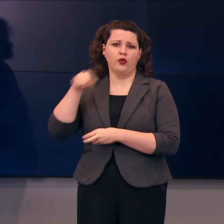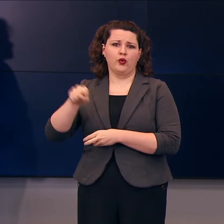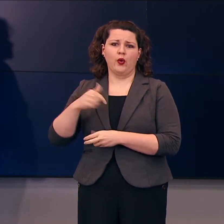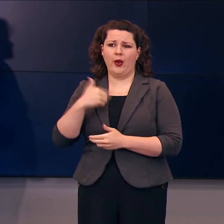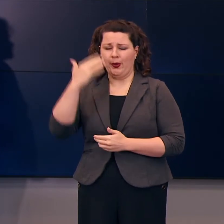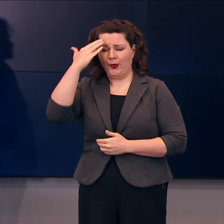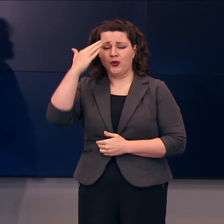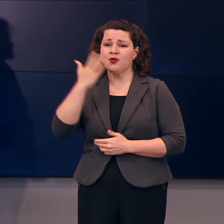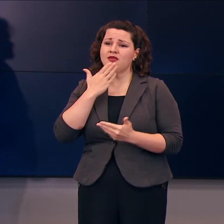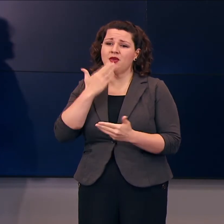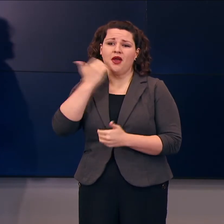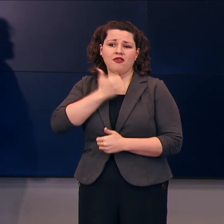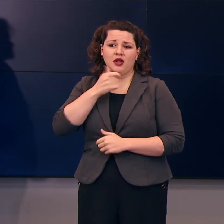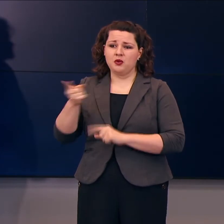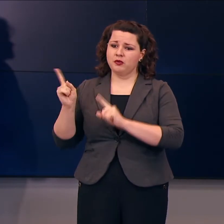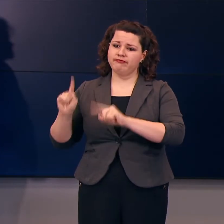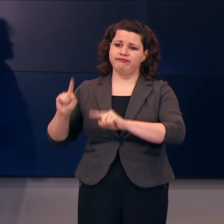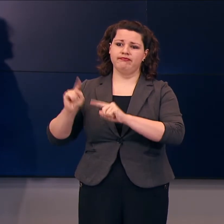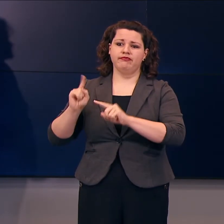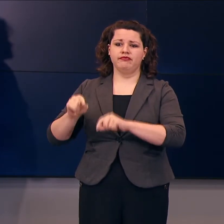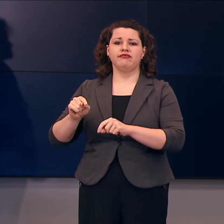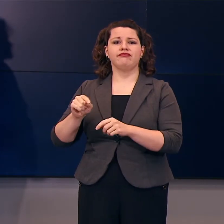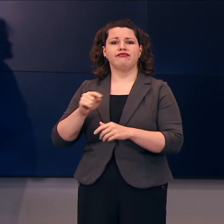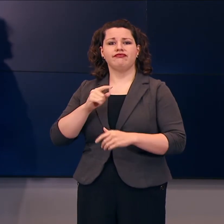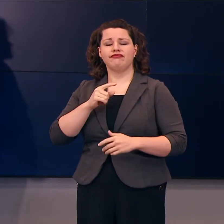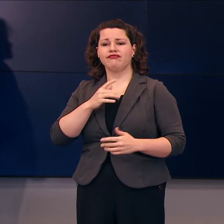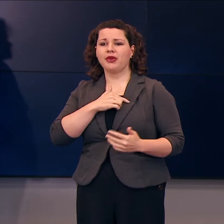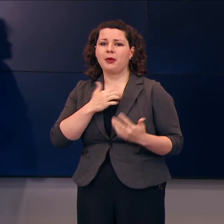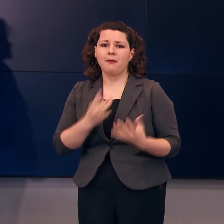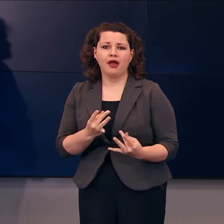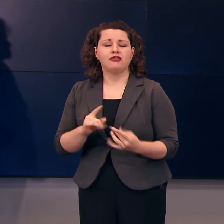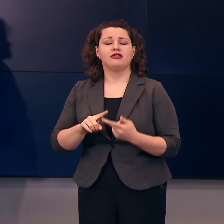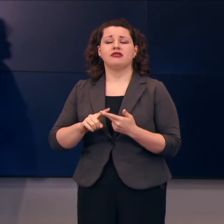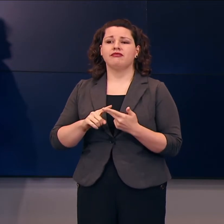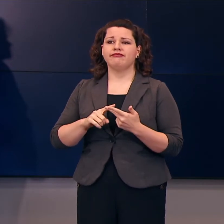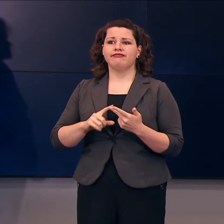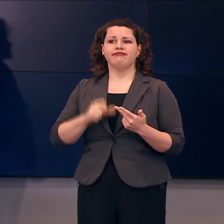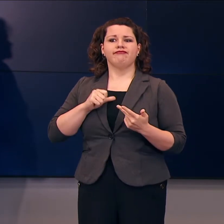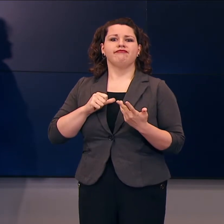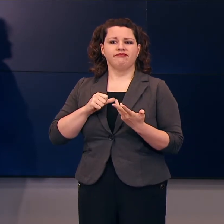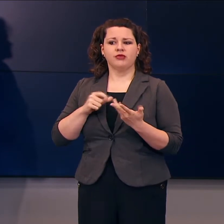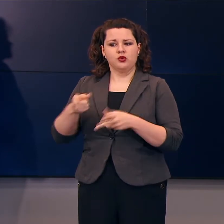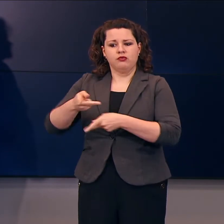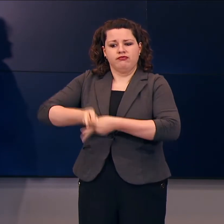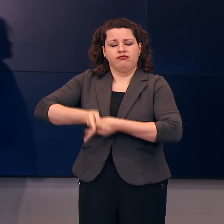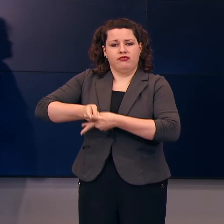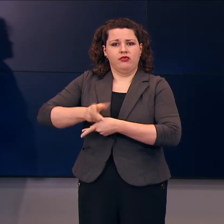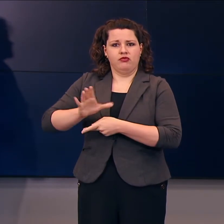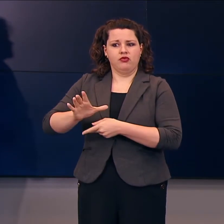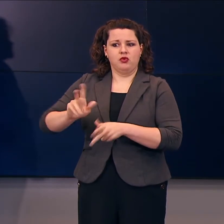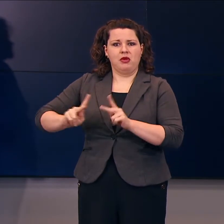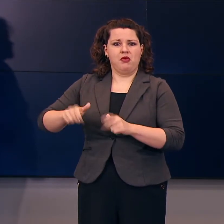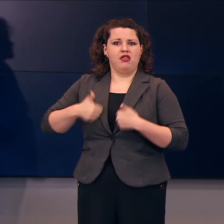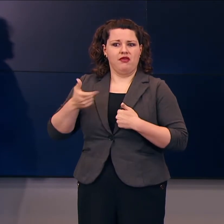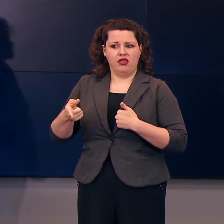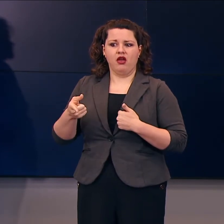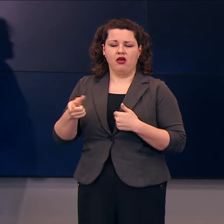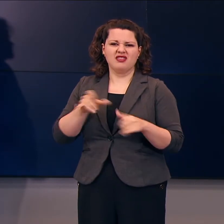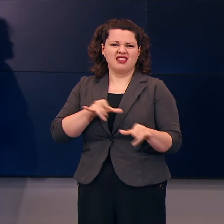for showing up every day with compassion and integrity and for caring for your residents as you would your own